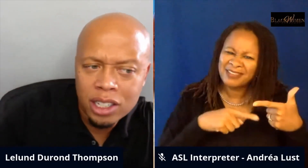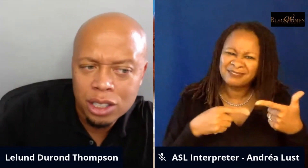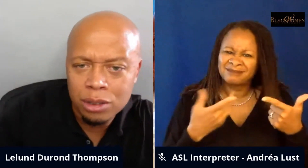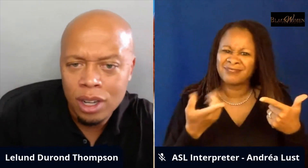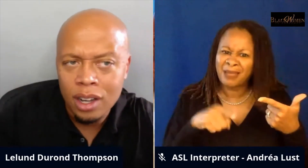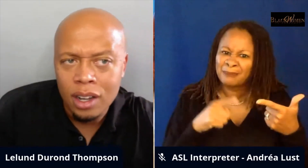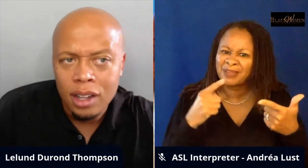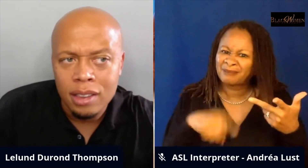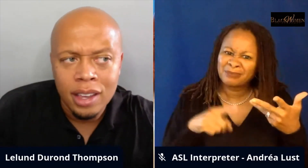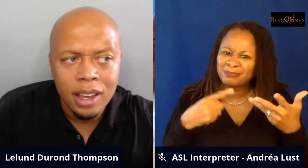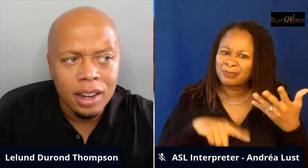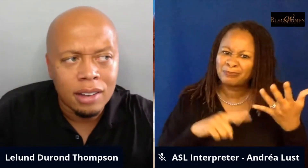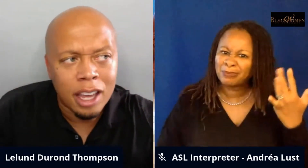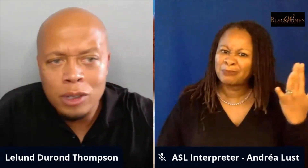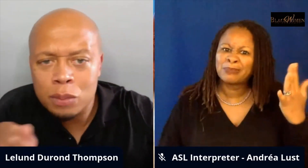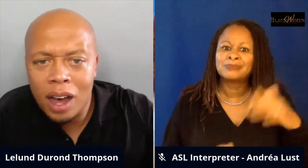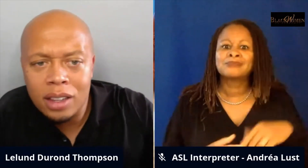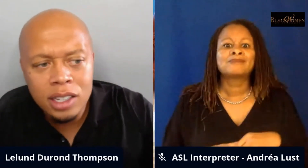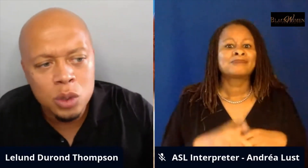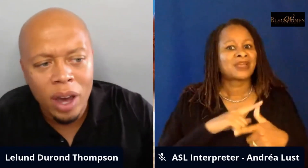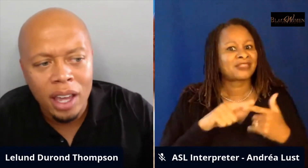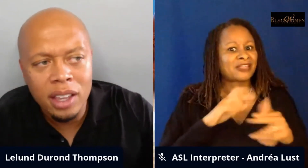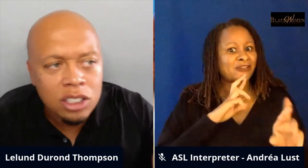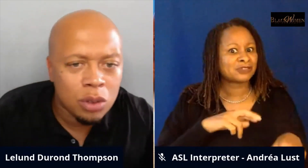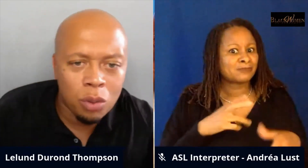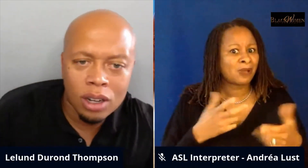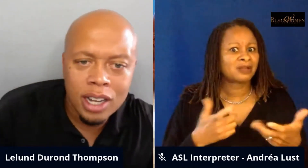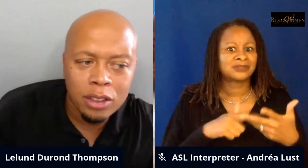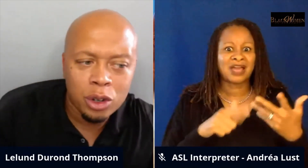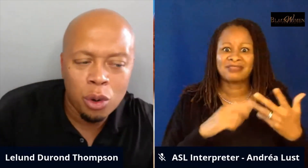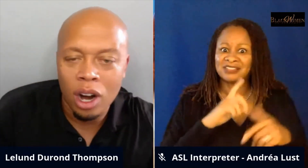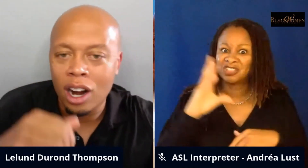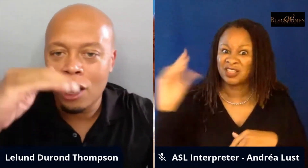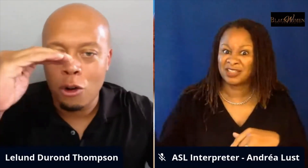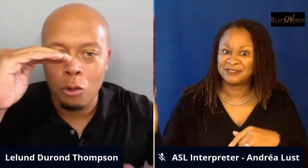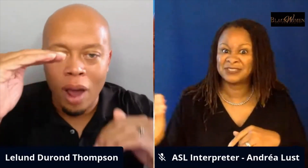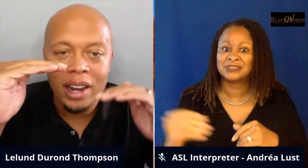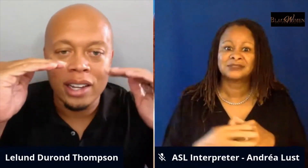do? Then they respond this way. Then she walks out the